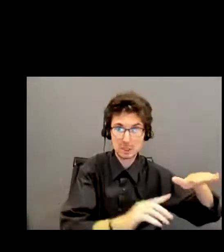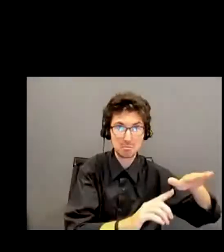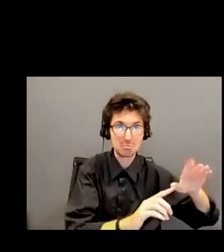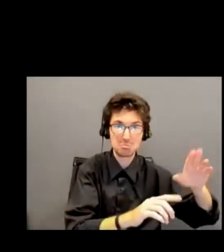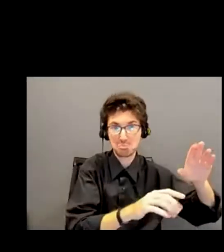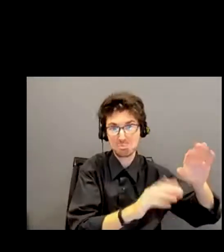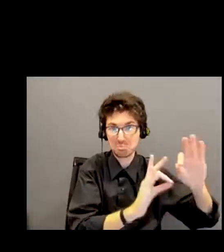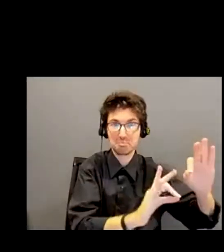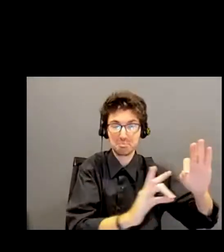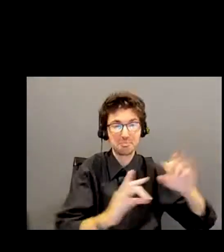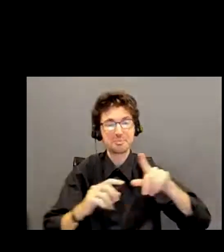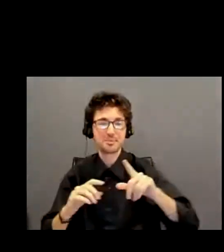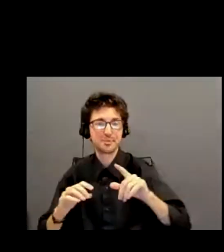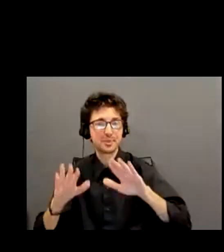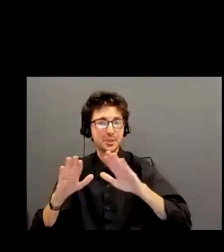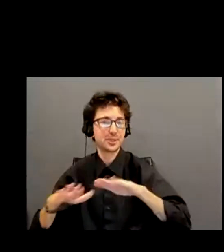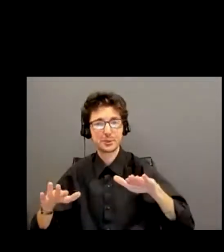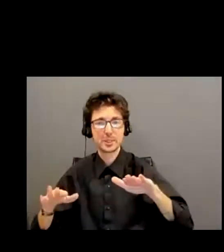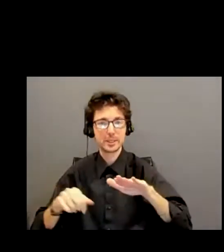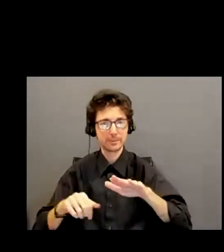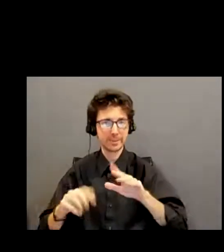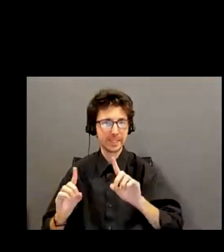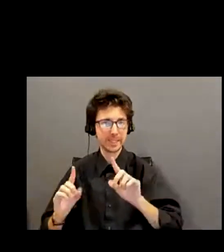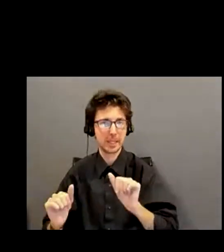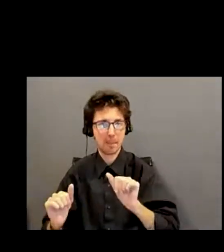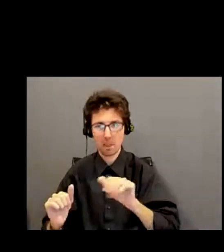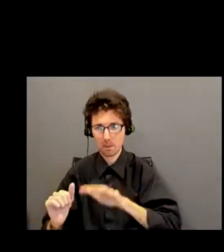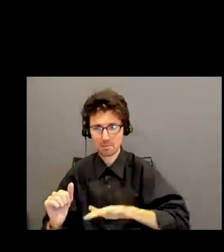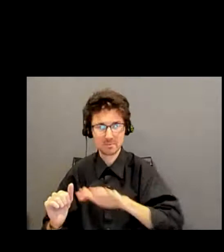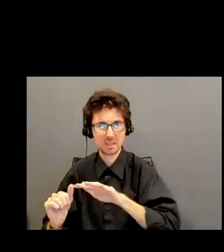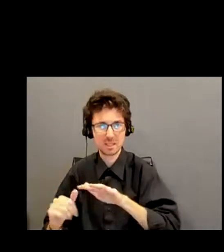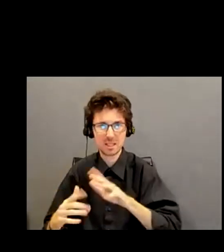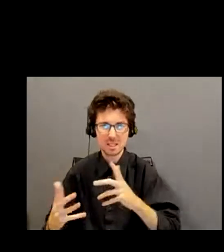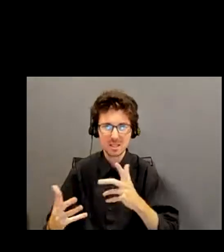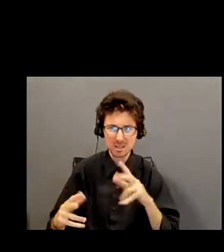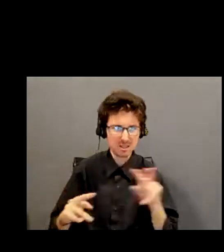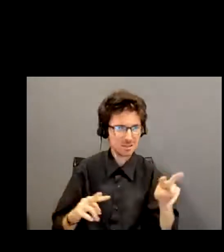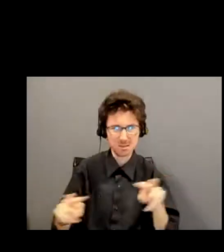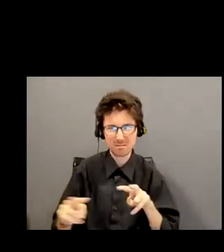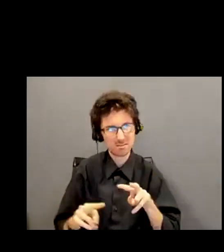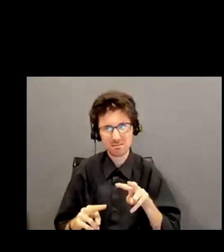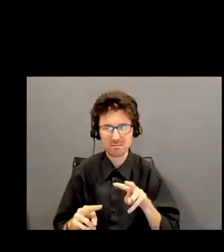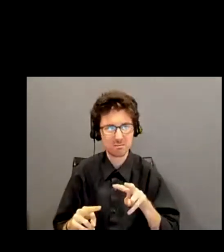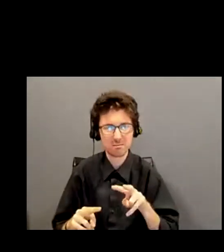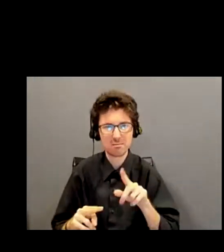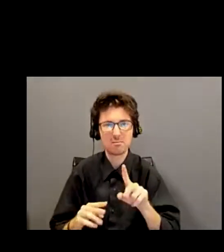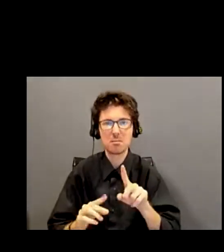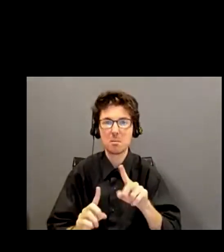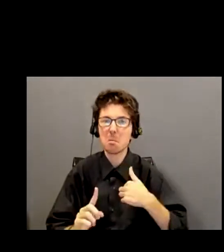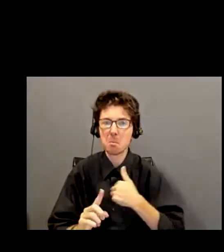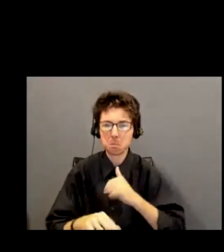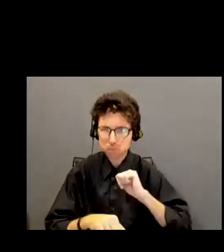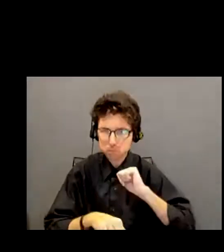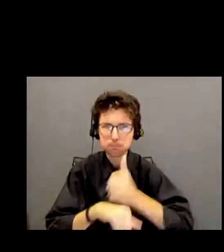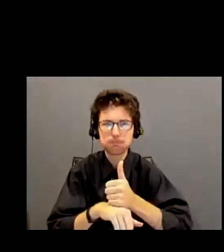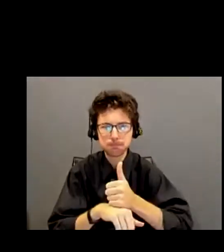this artificial society we create with special education systems. A recent study